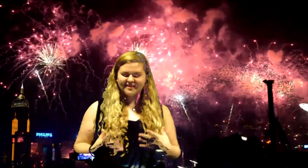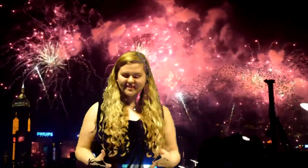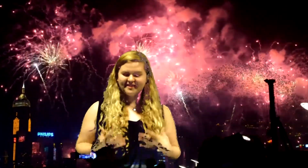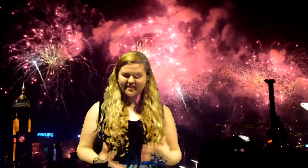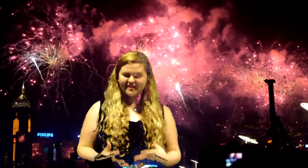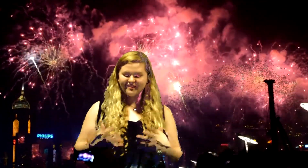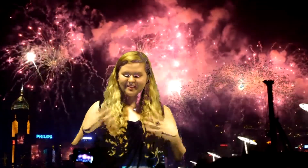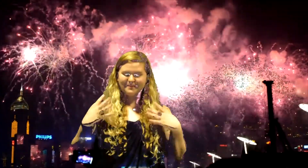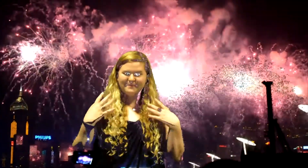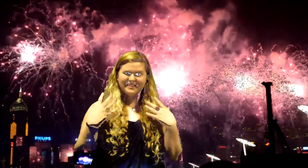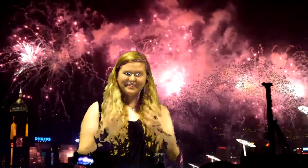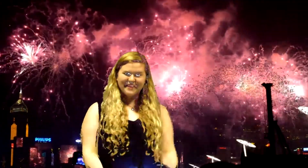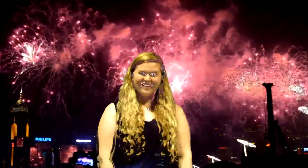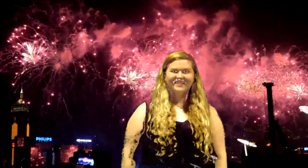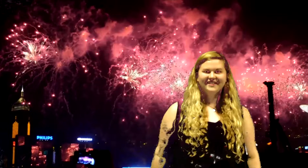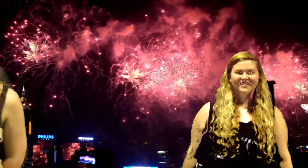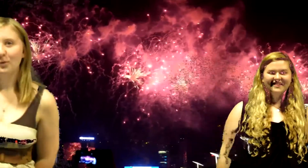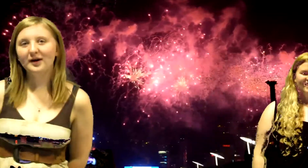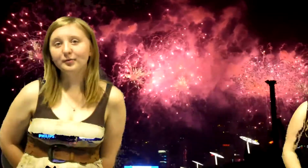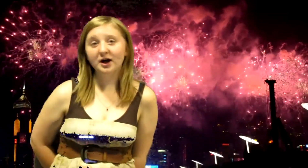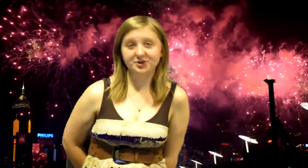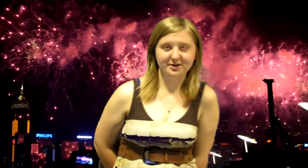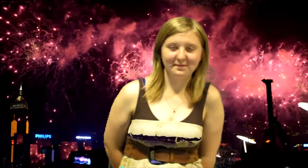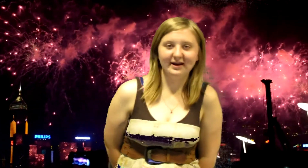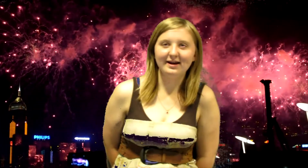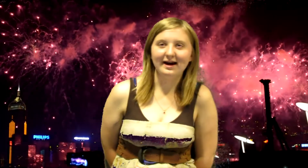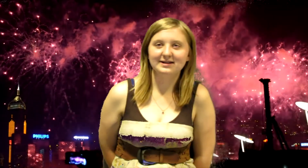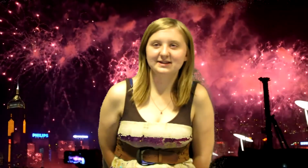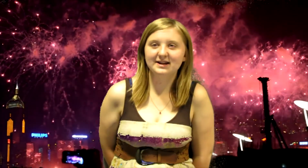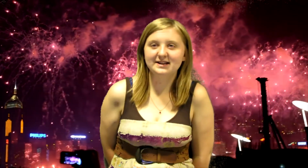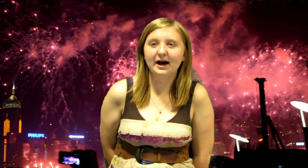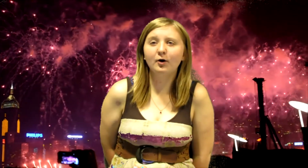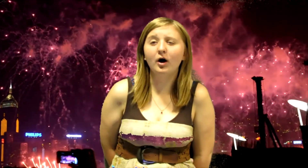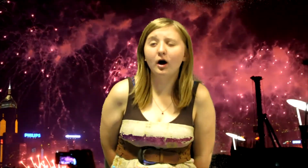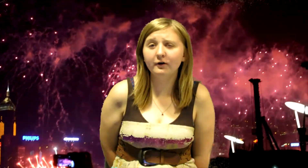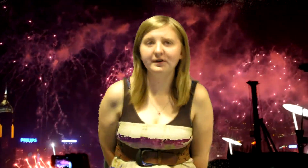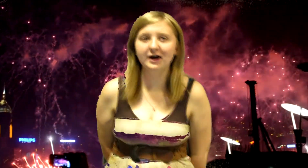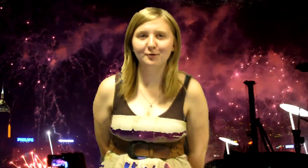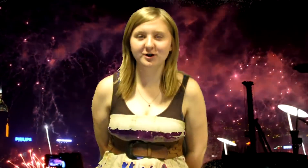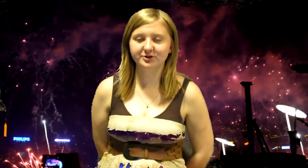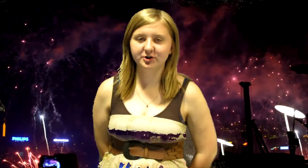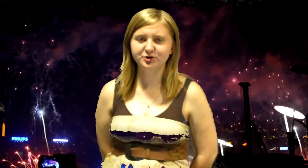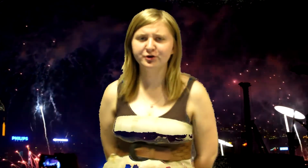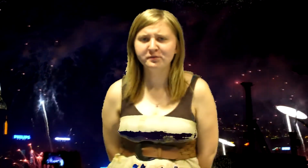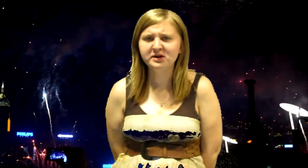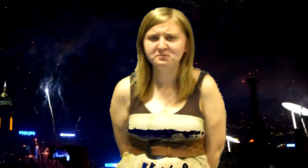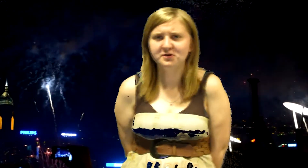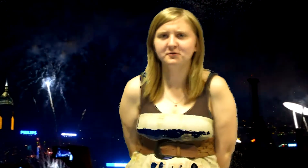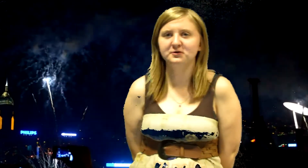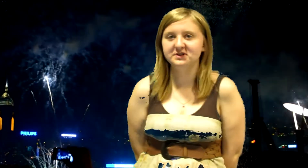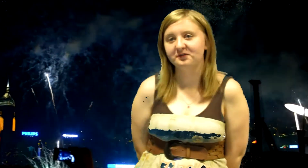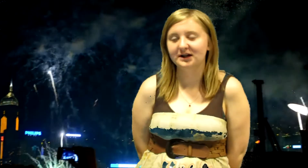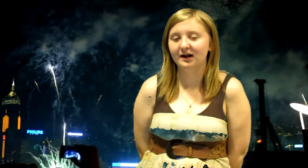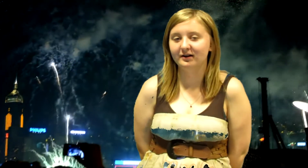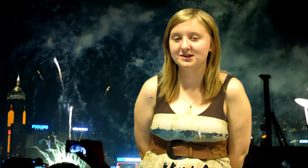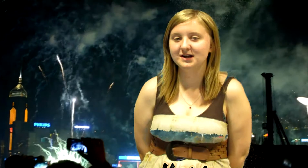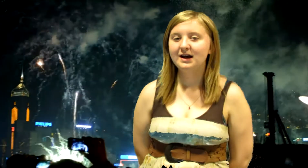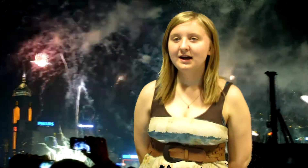can serve this purpose as well. One question many ask is how all fireworks are so many beautiful different colors,